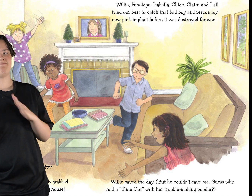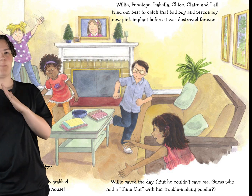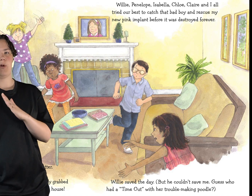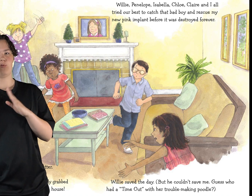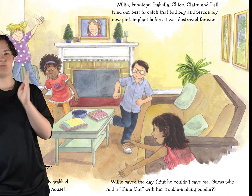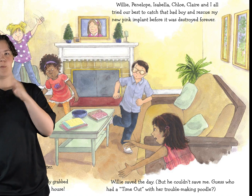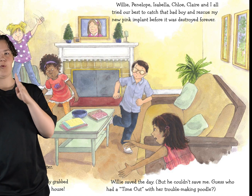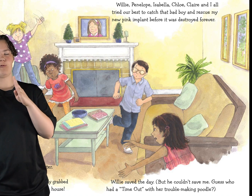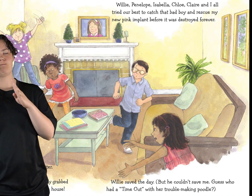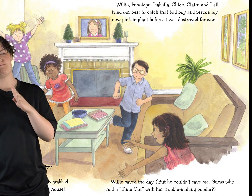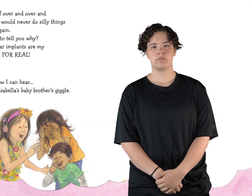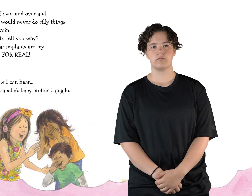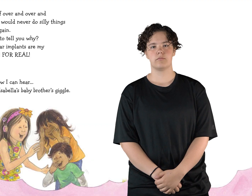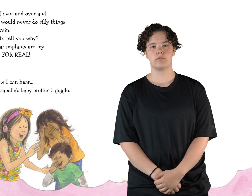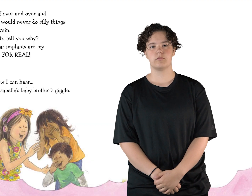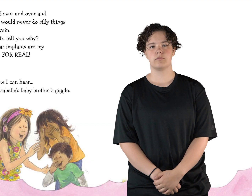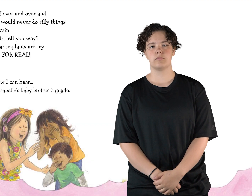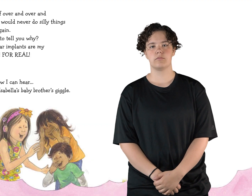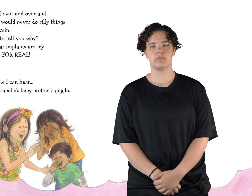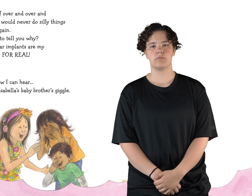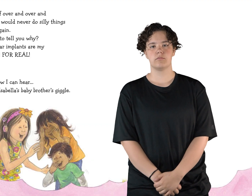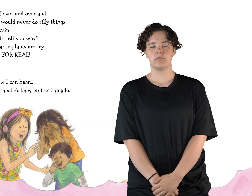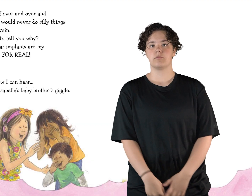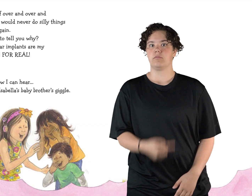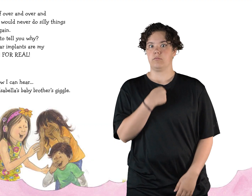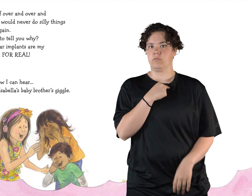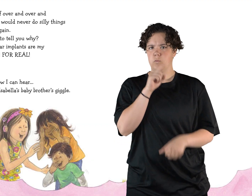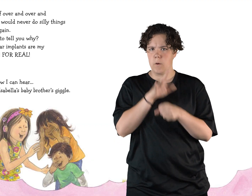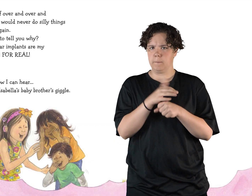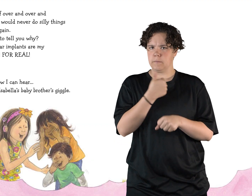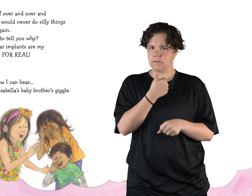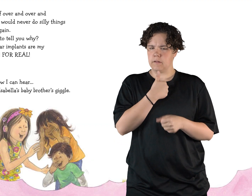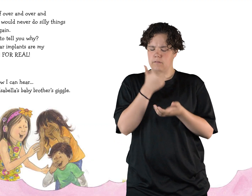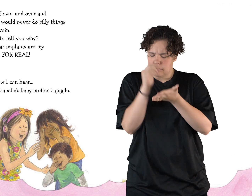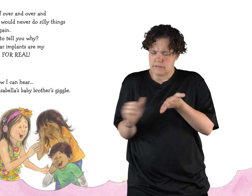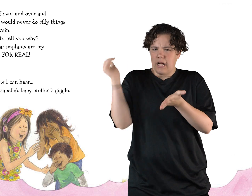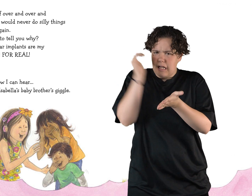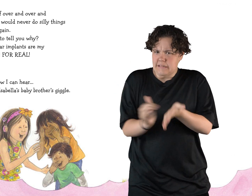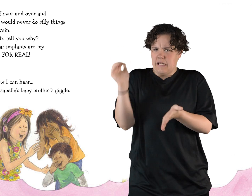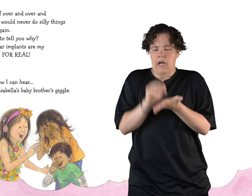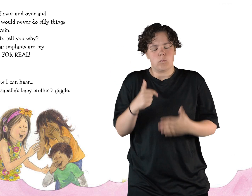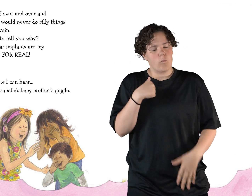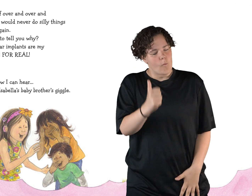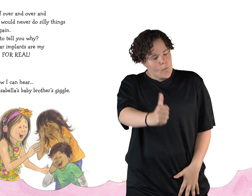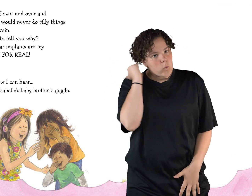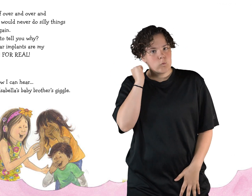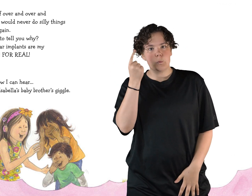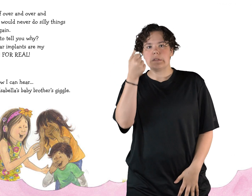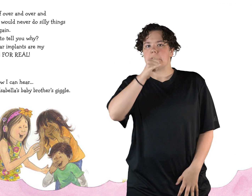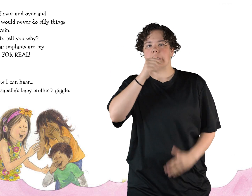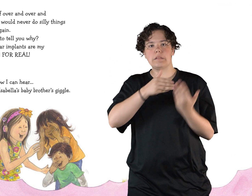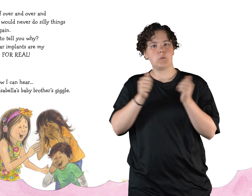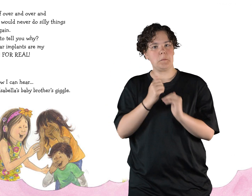poodle? I promised myself over and over and up and down that I would never do silly things